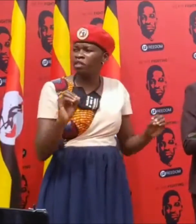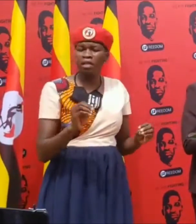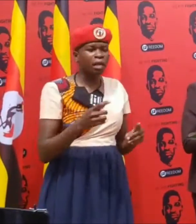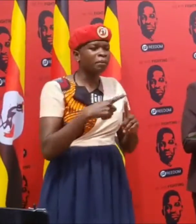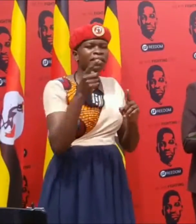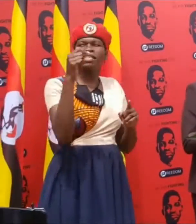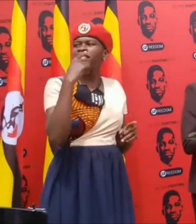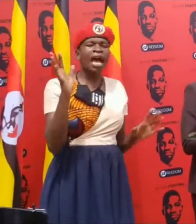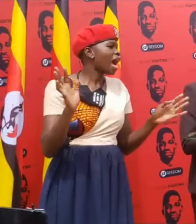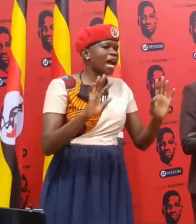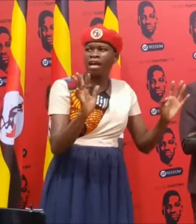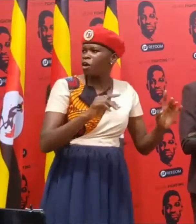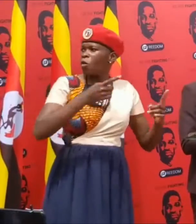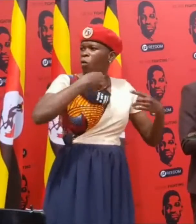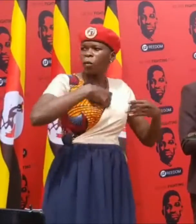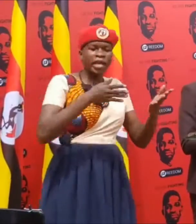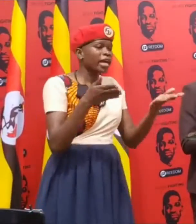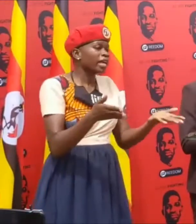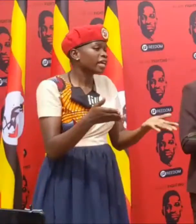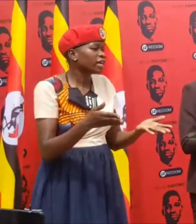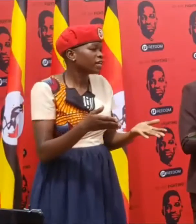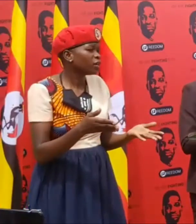are out to make sure that